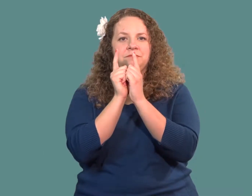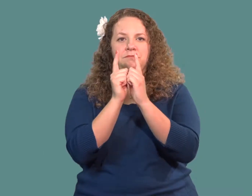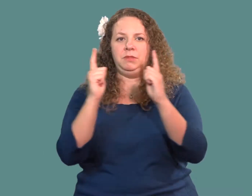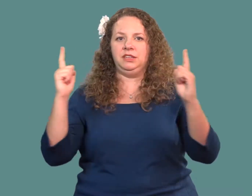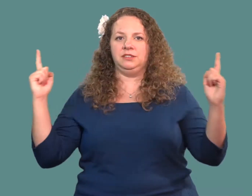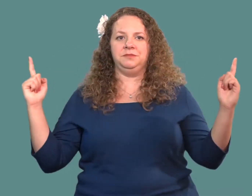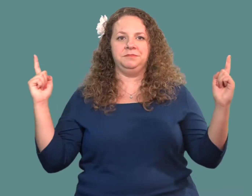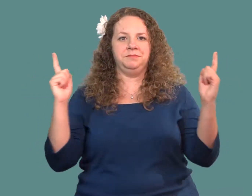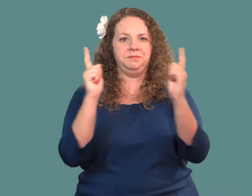meet.